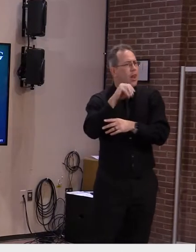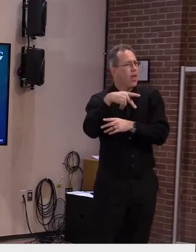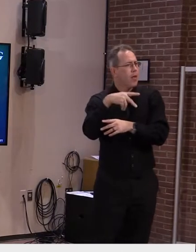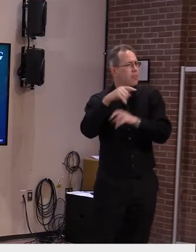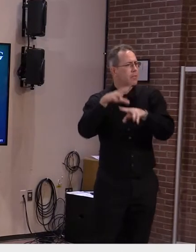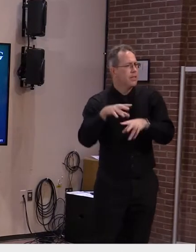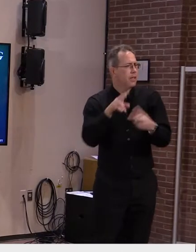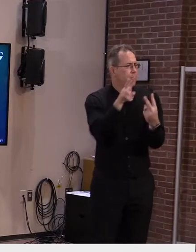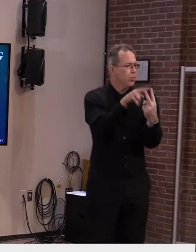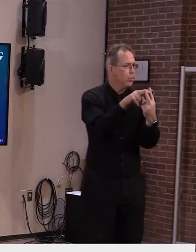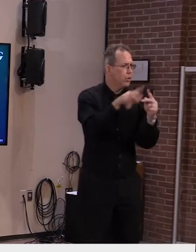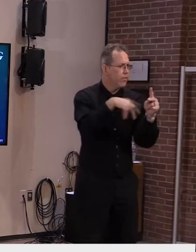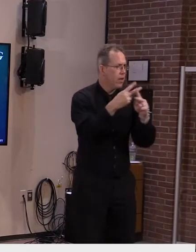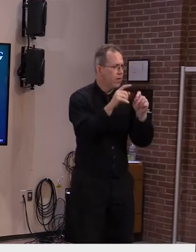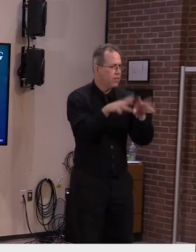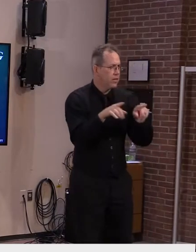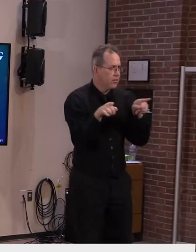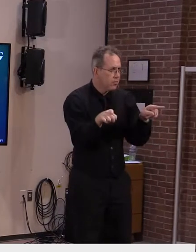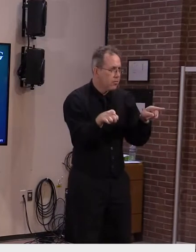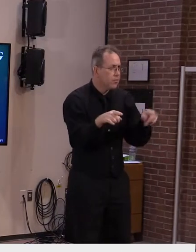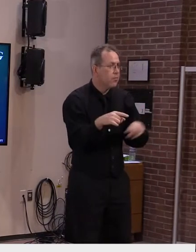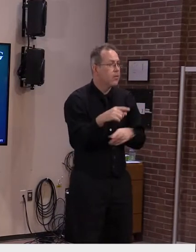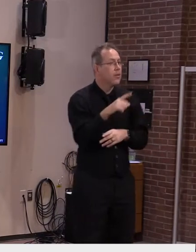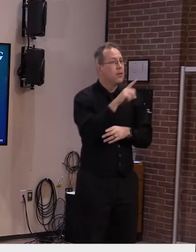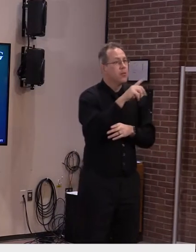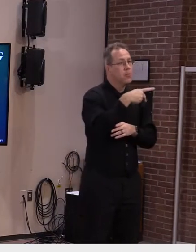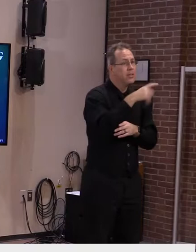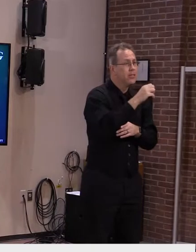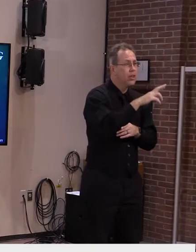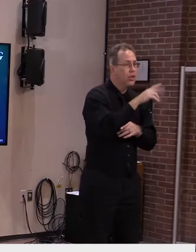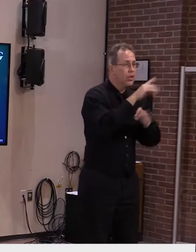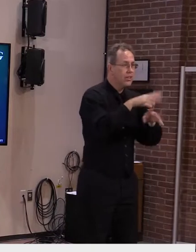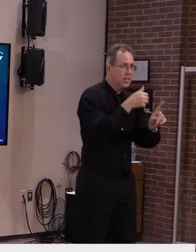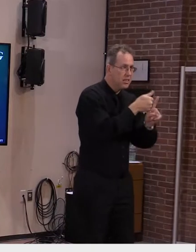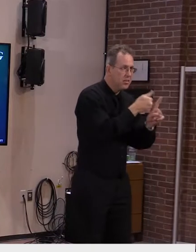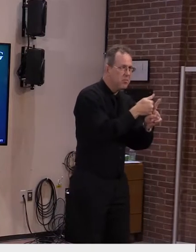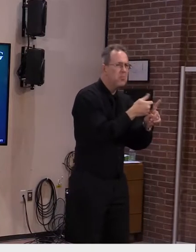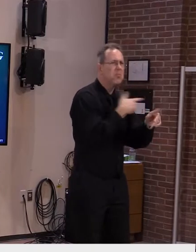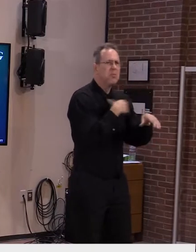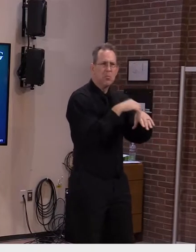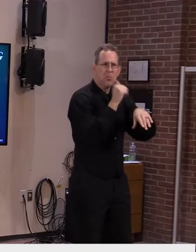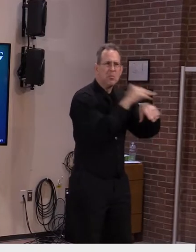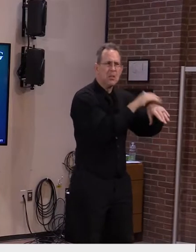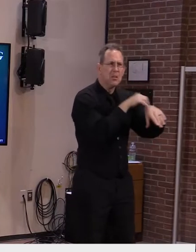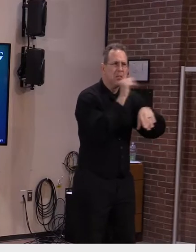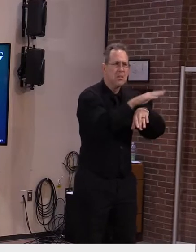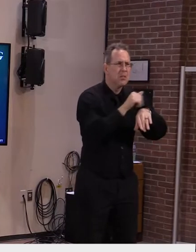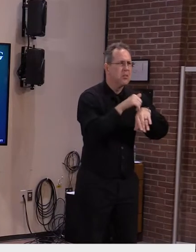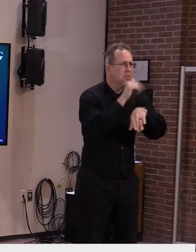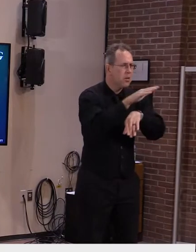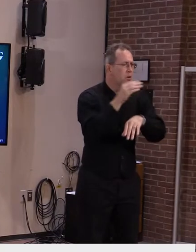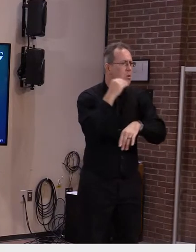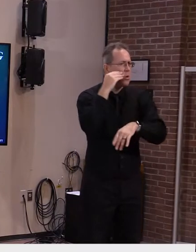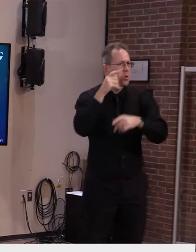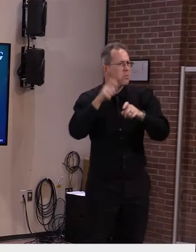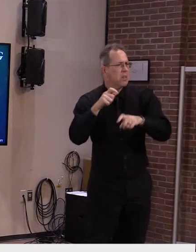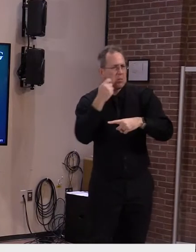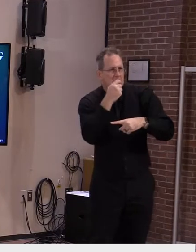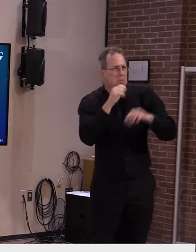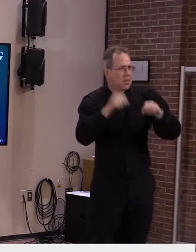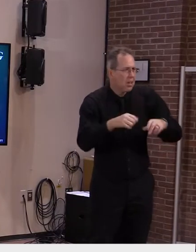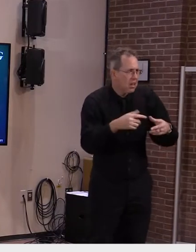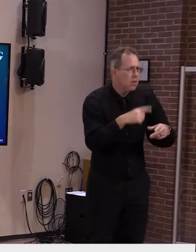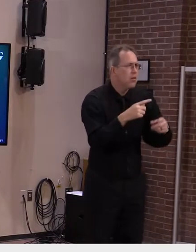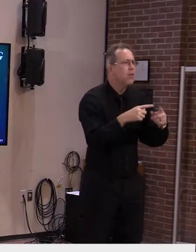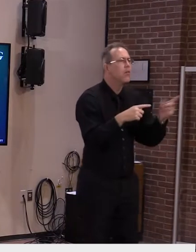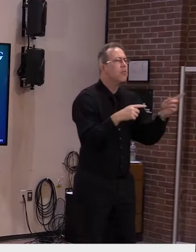The self-administered test went smoothly, and you can expect to see more appointments for that type of test to become available over